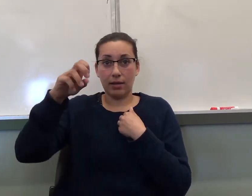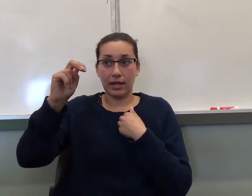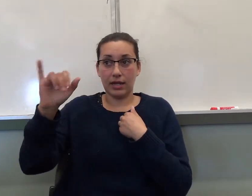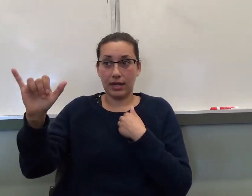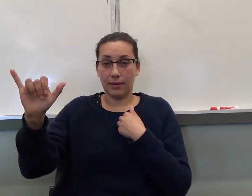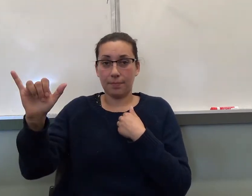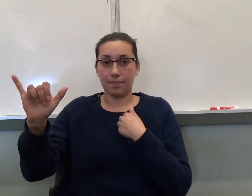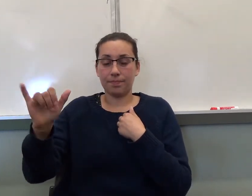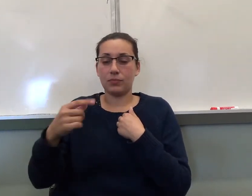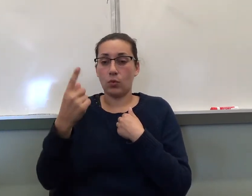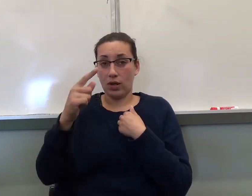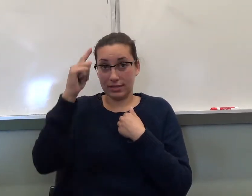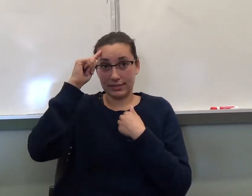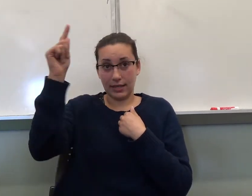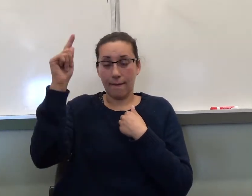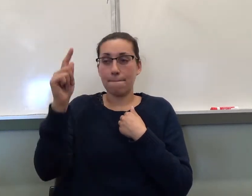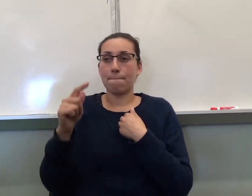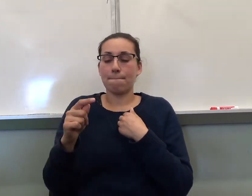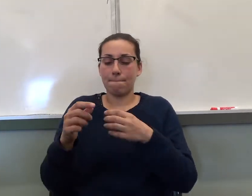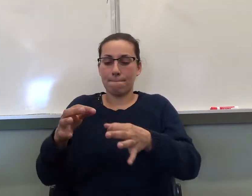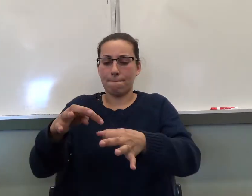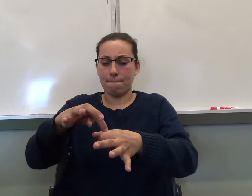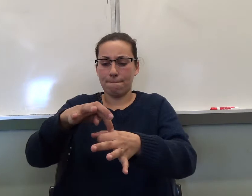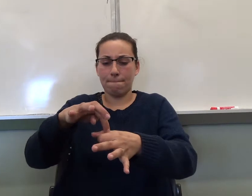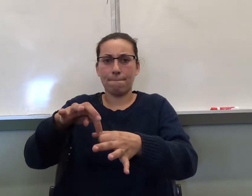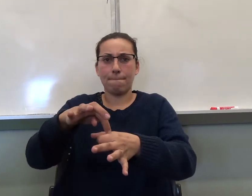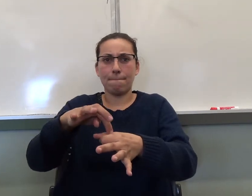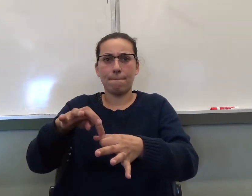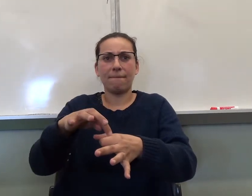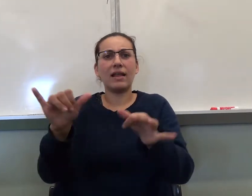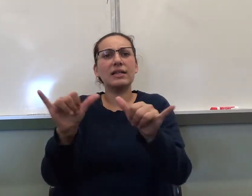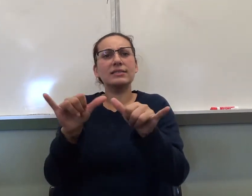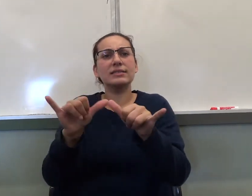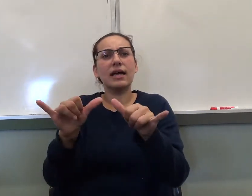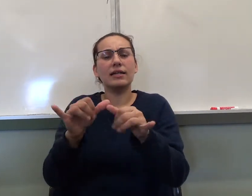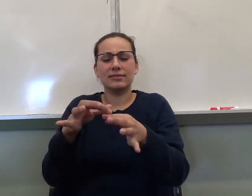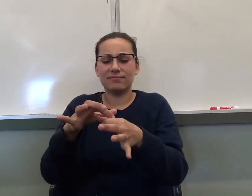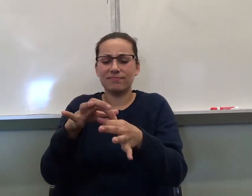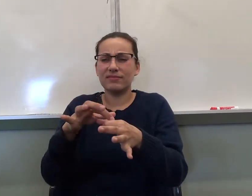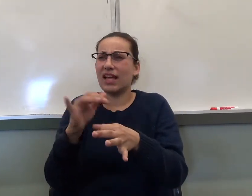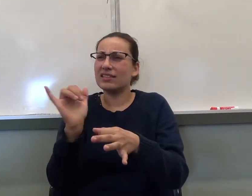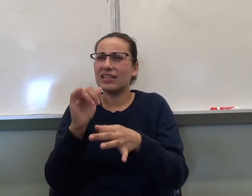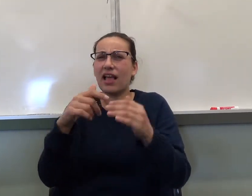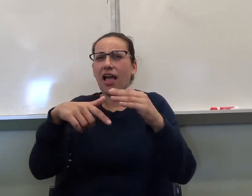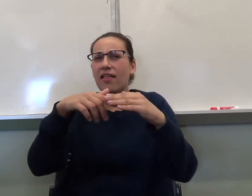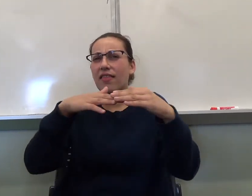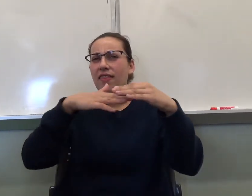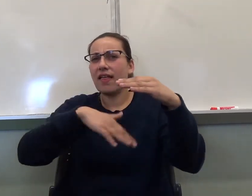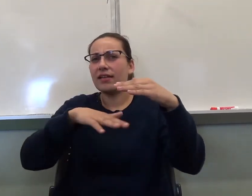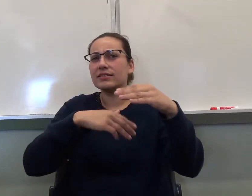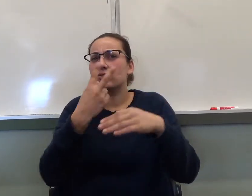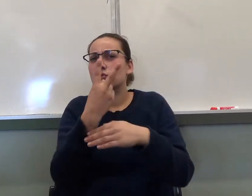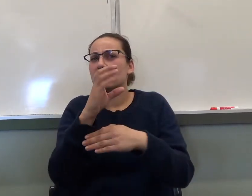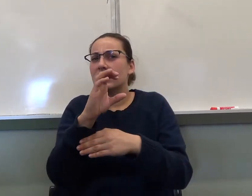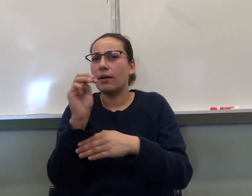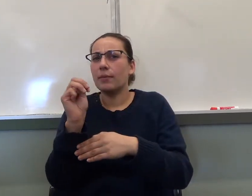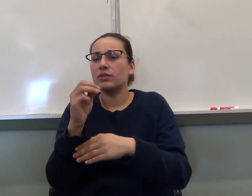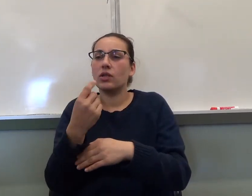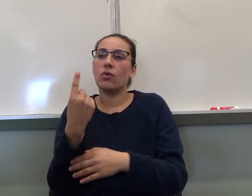the diameter of the penny. Well, it doesn't go quite to 2 centimeters. It's a little bit less. It's 1.8, and you simply look at